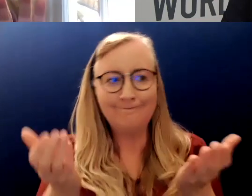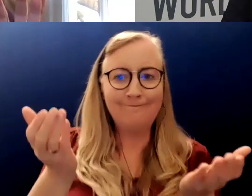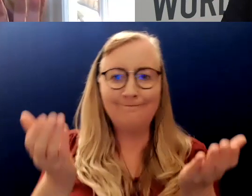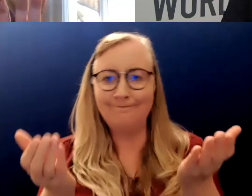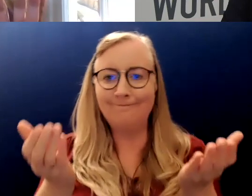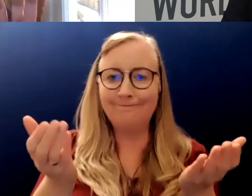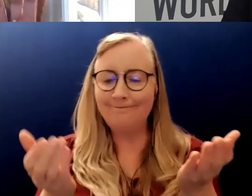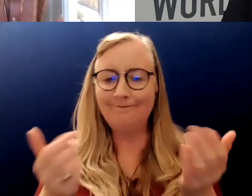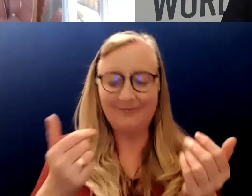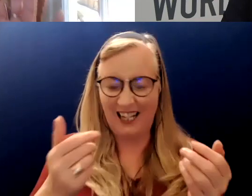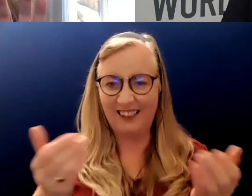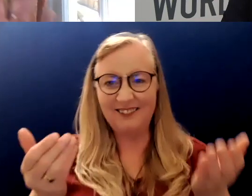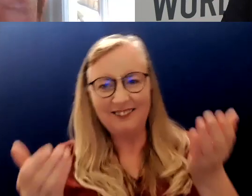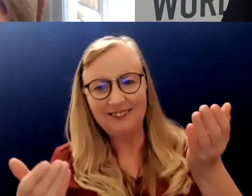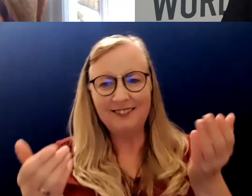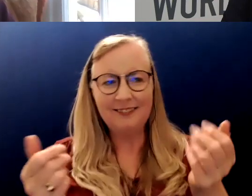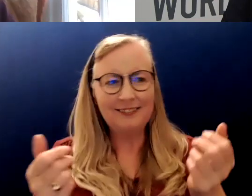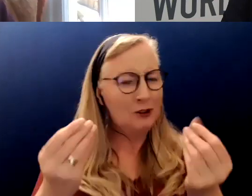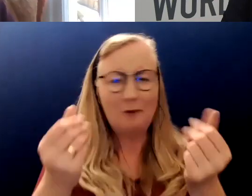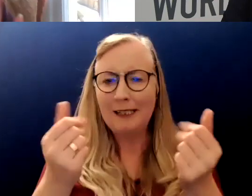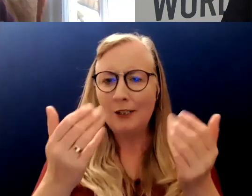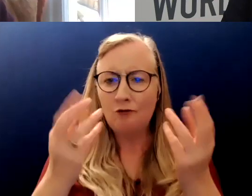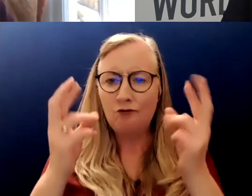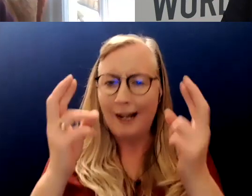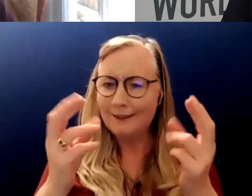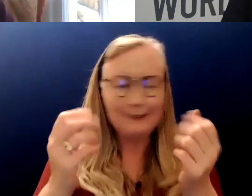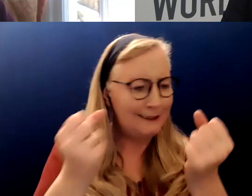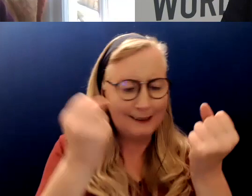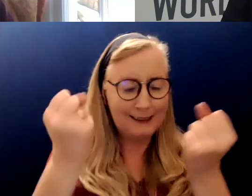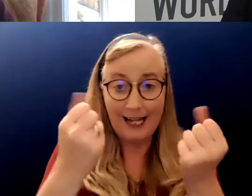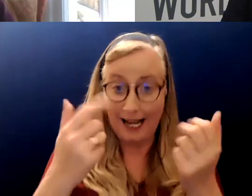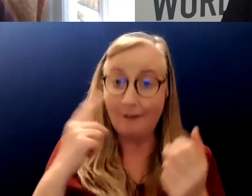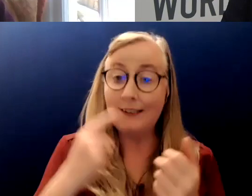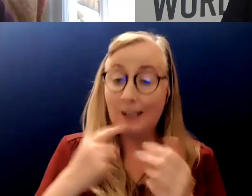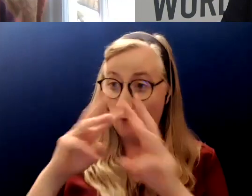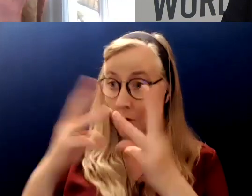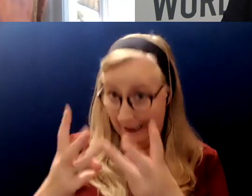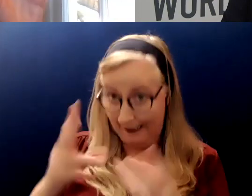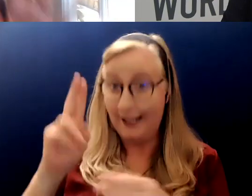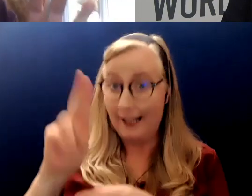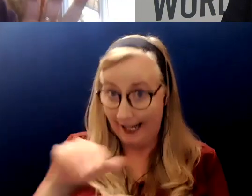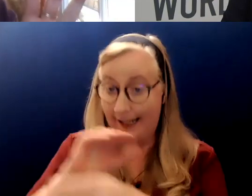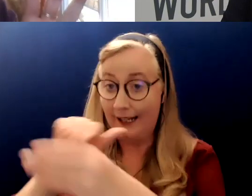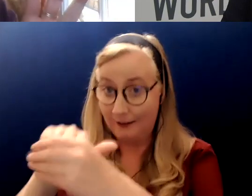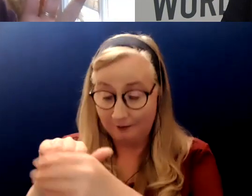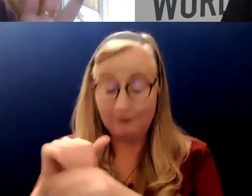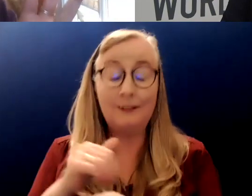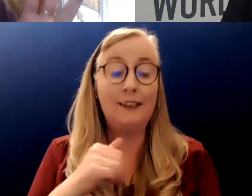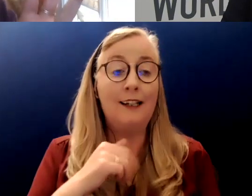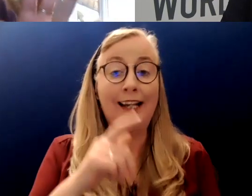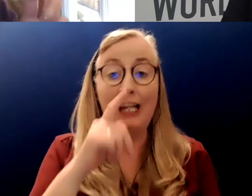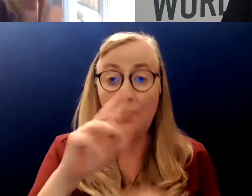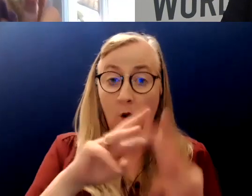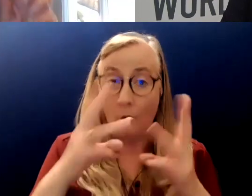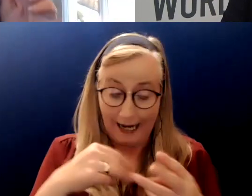quite right. Something was missing. I had the deaf world I could participate with. I had the hearing world I could participate